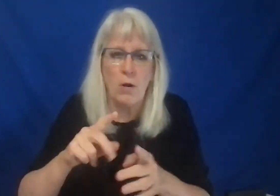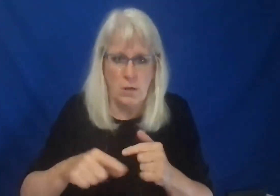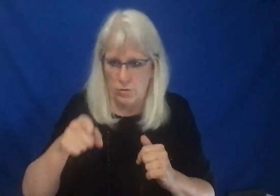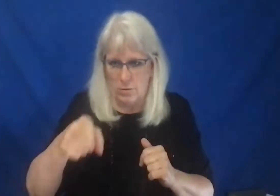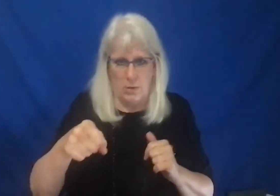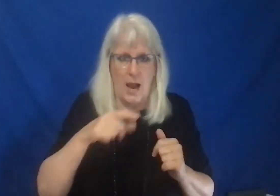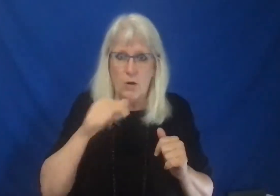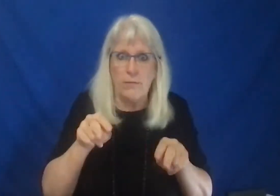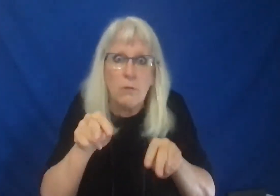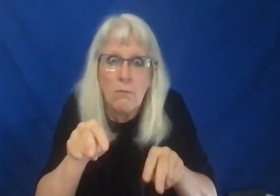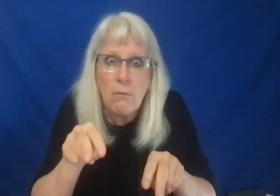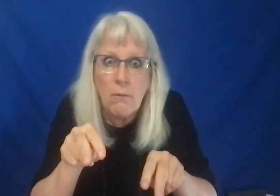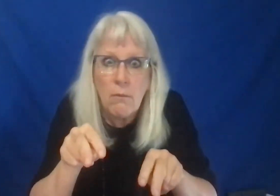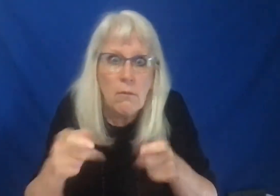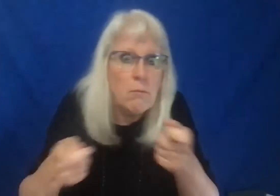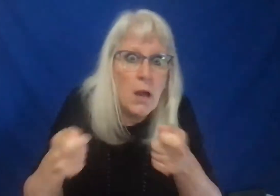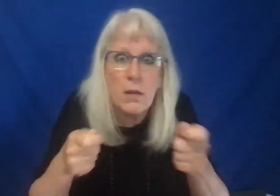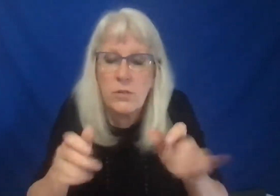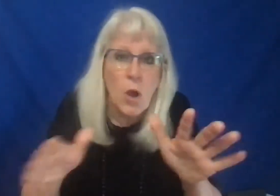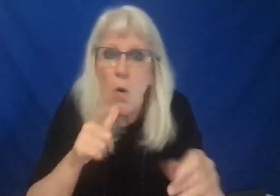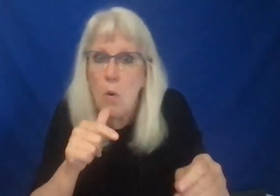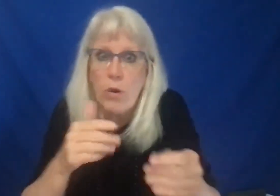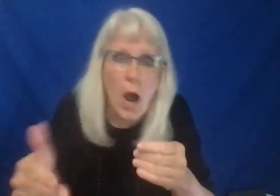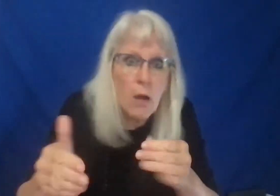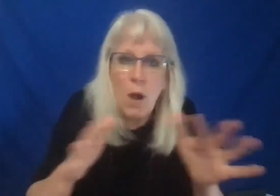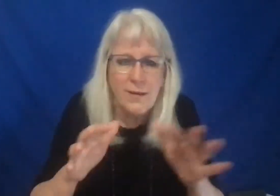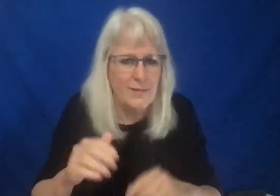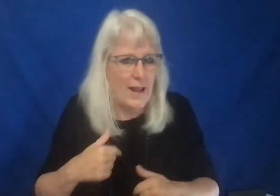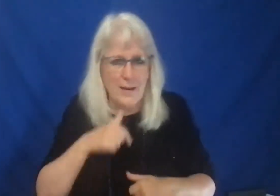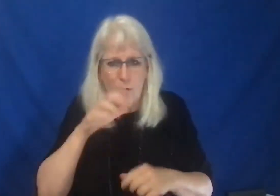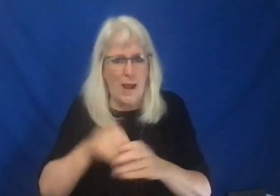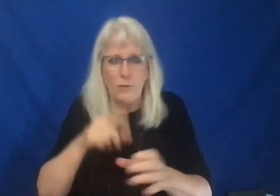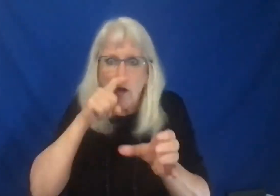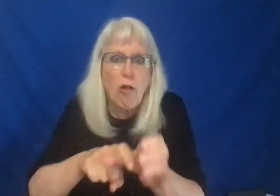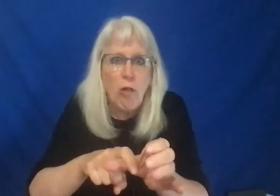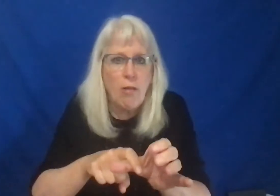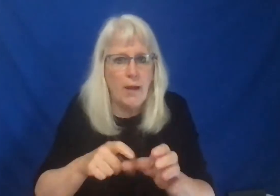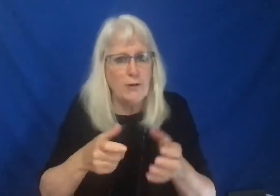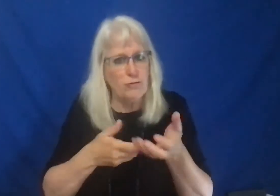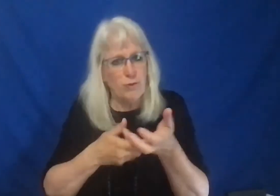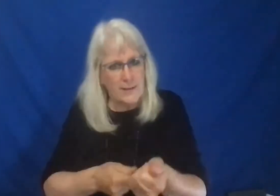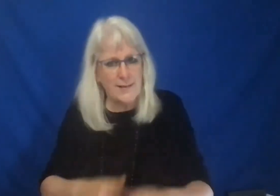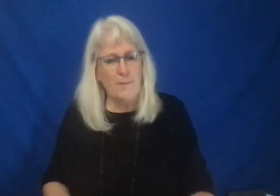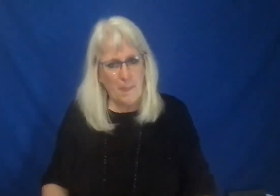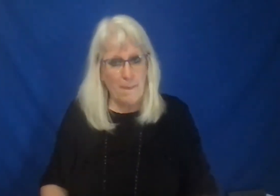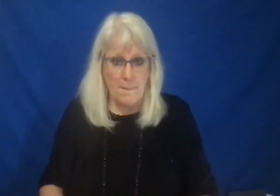micromanage all of those individual activities. But because I'm the board of trustees, I'm